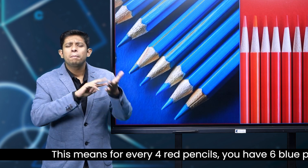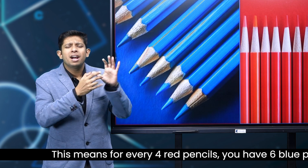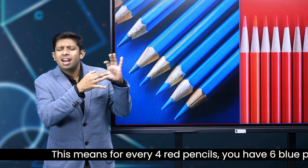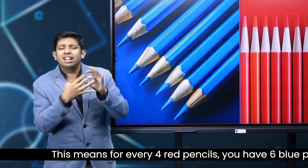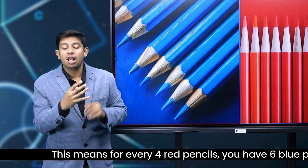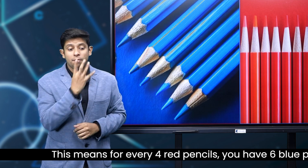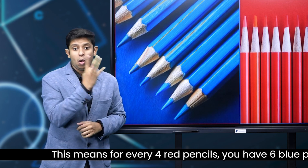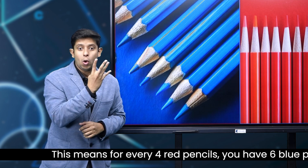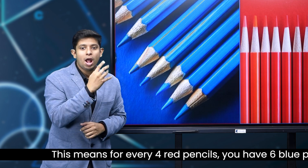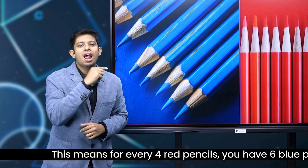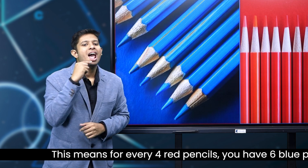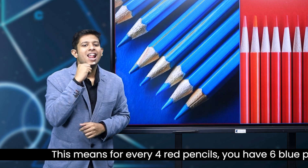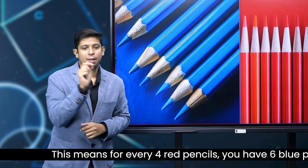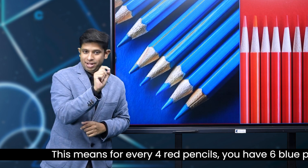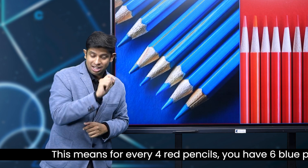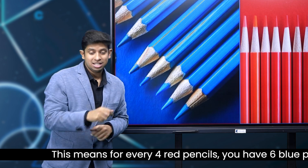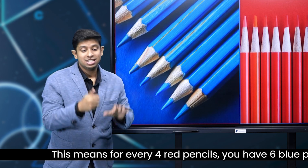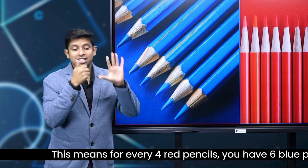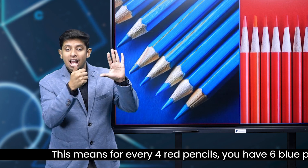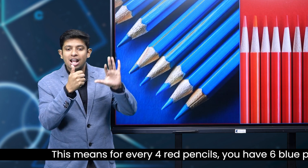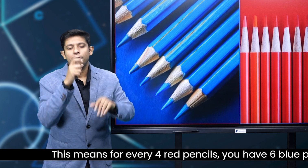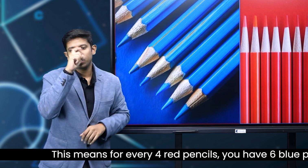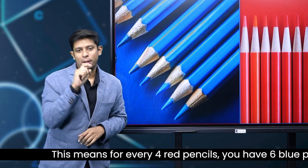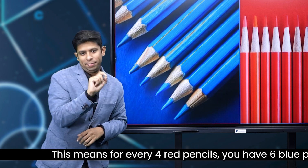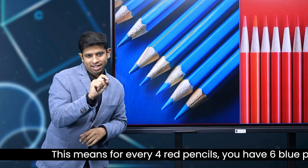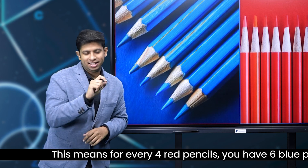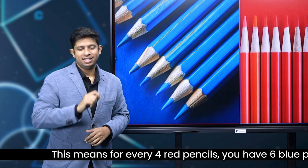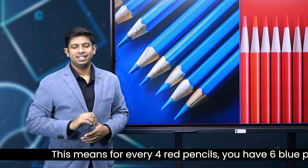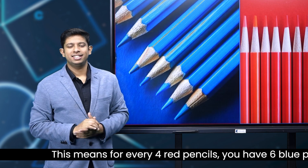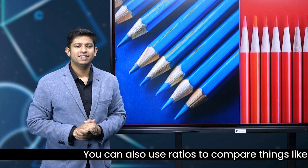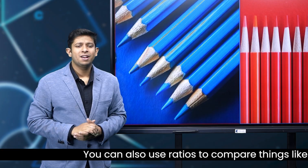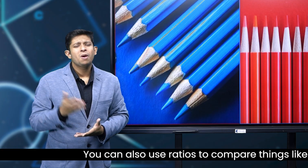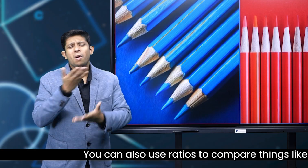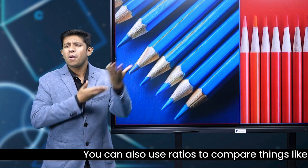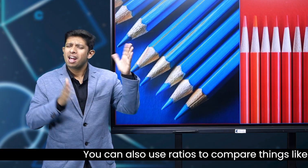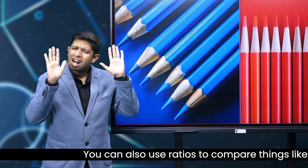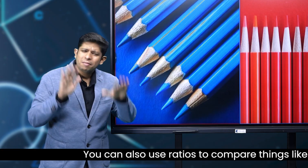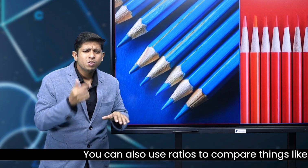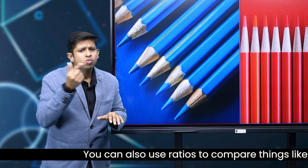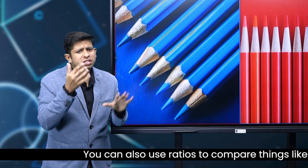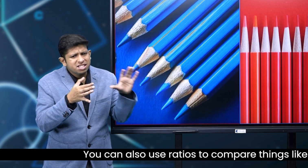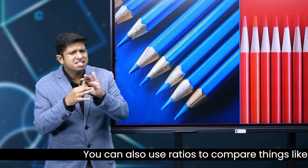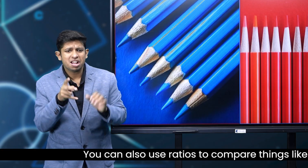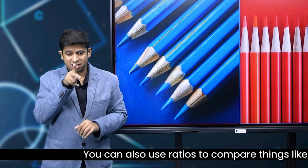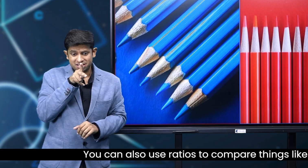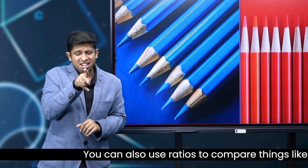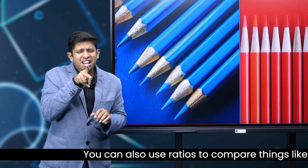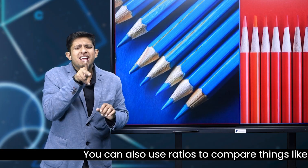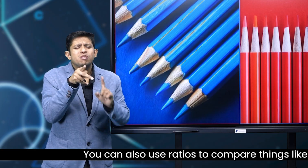This means for every 4 red pencils, you have 6 blue pencils. You can also use ratios to compare things